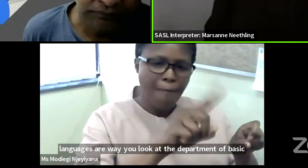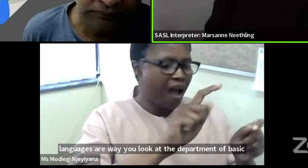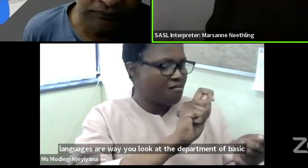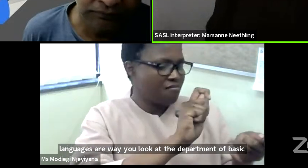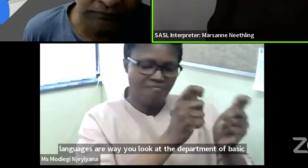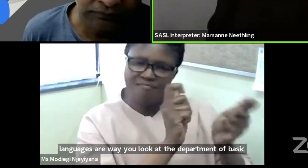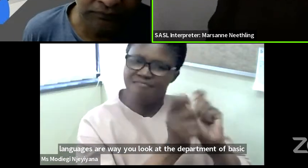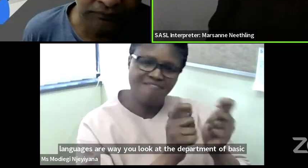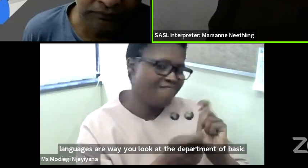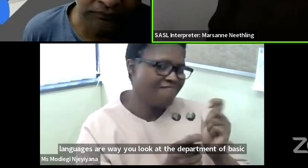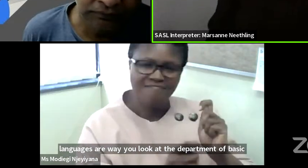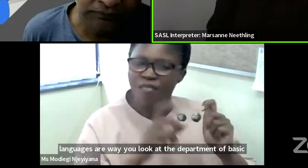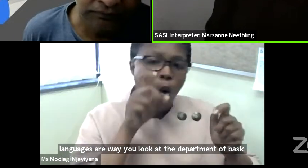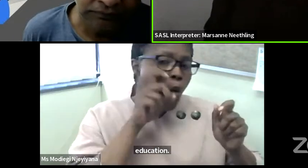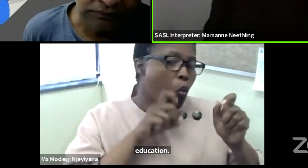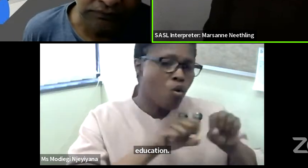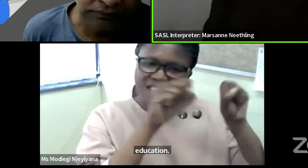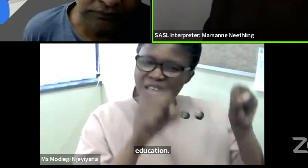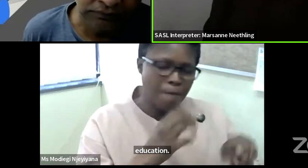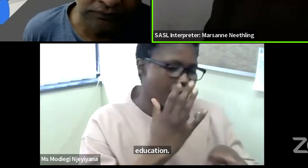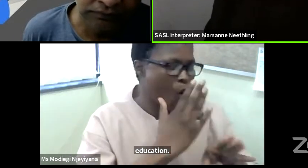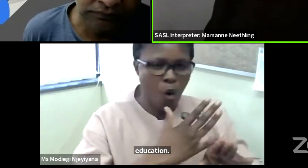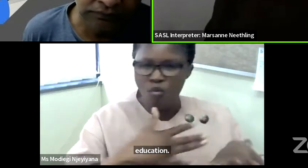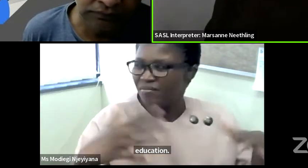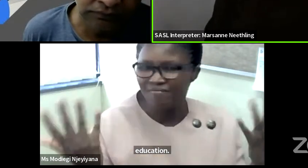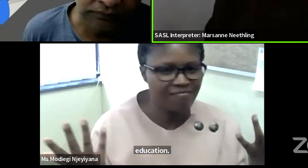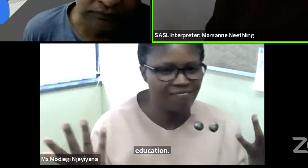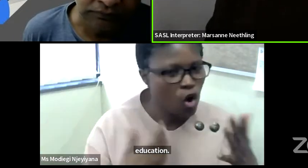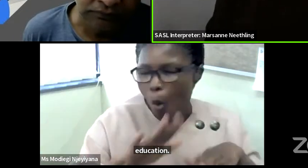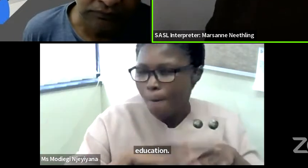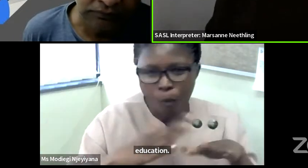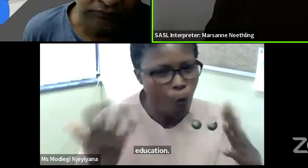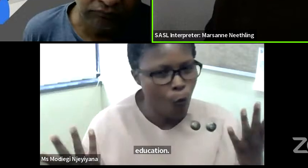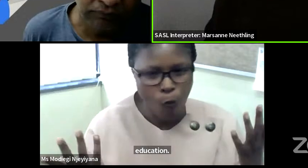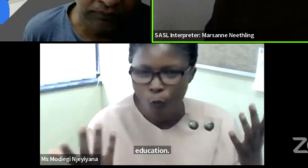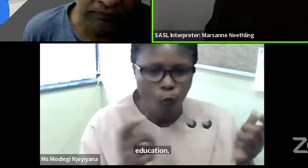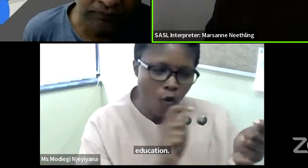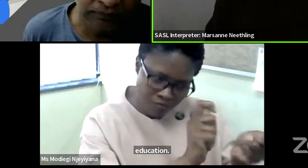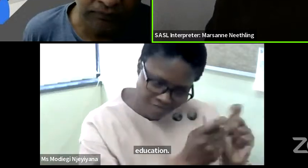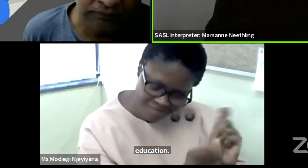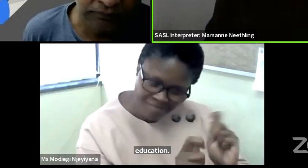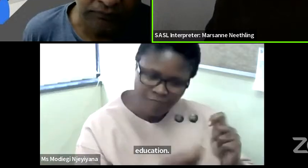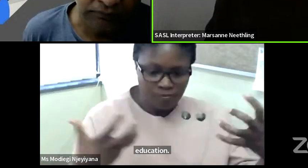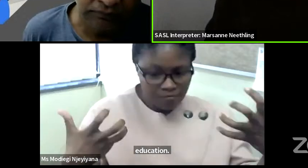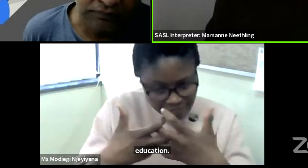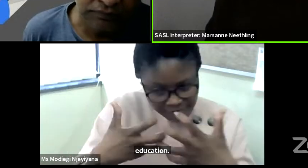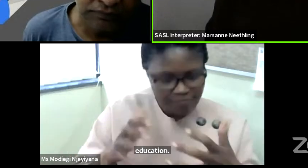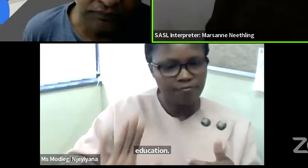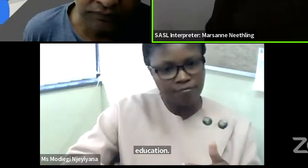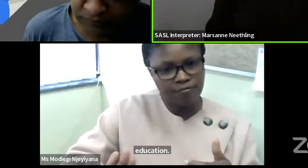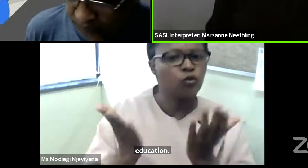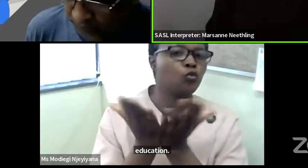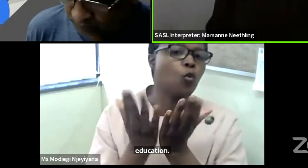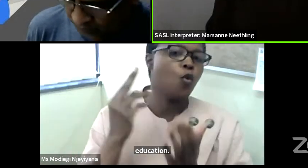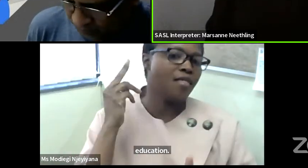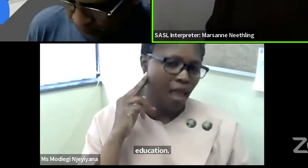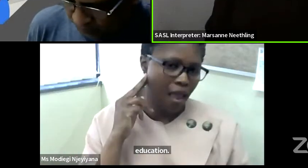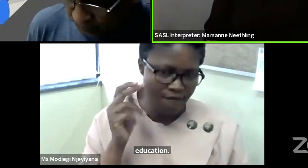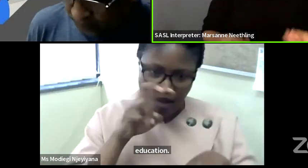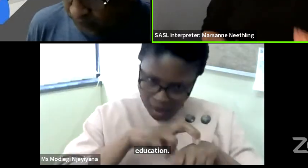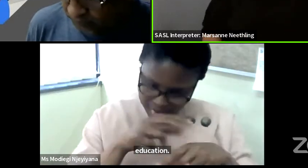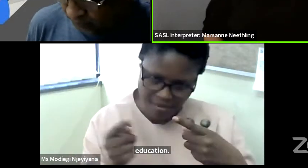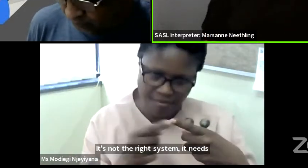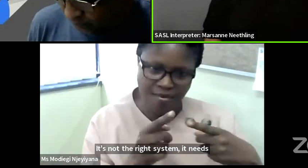and how that system is applied to deaf education, you can already see it's not sufficient. It's not the right system.